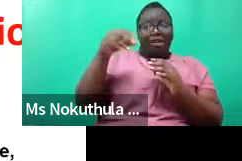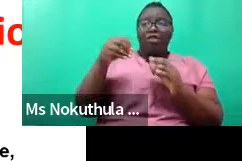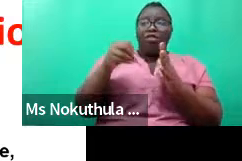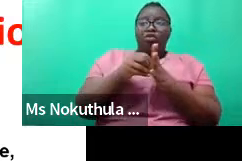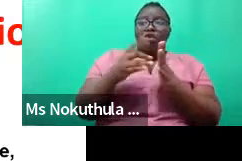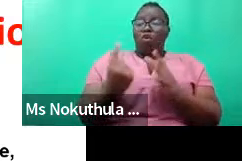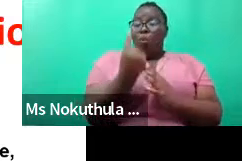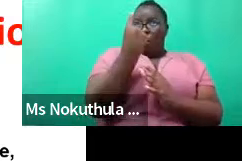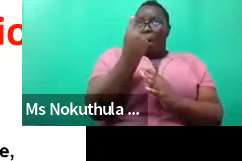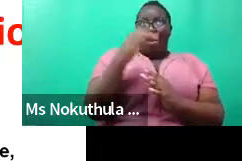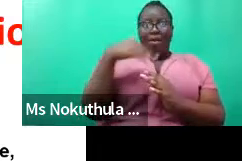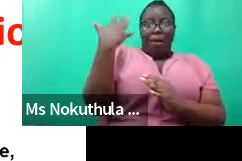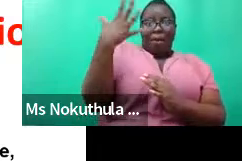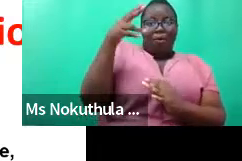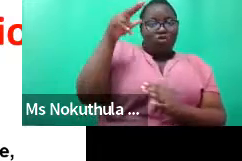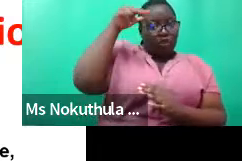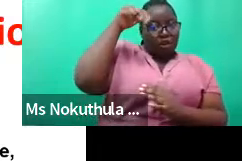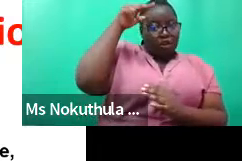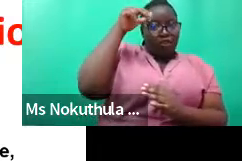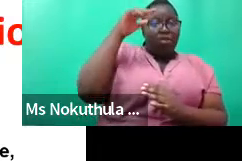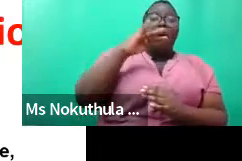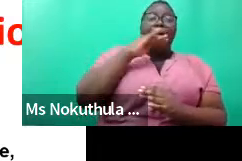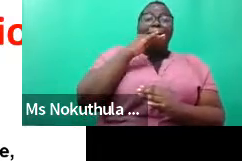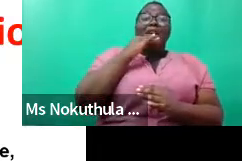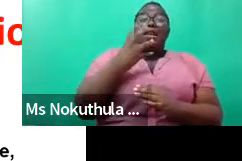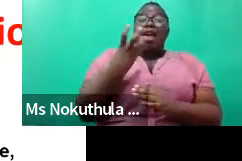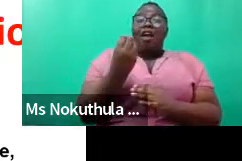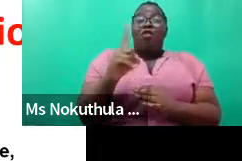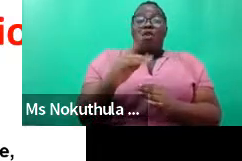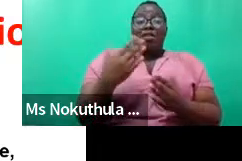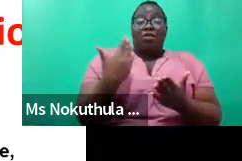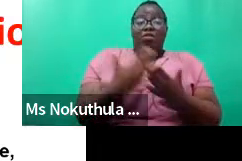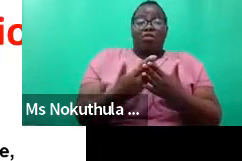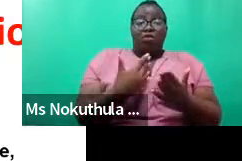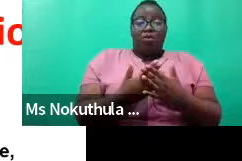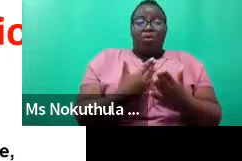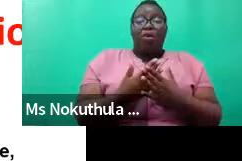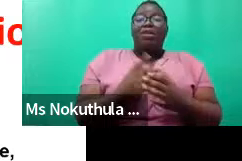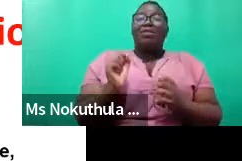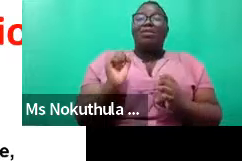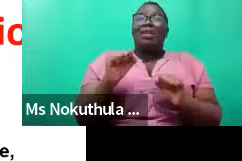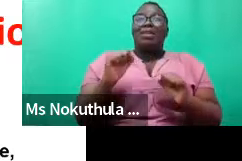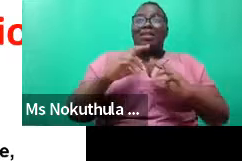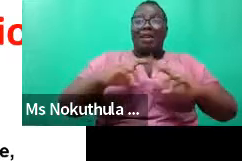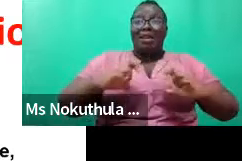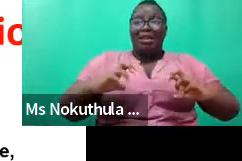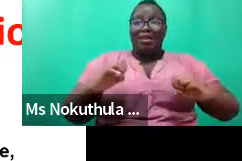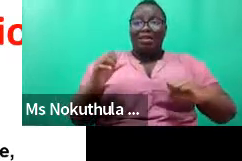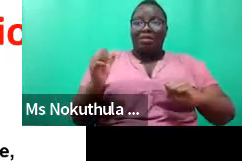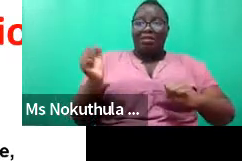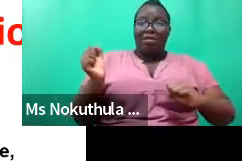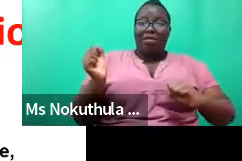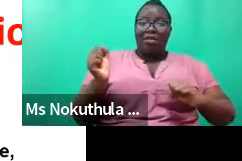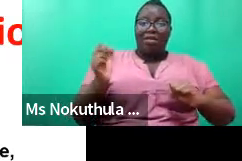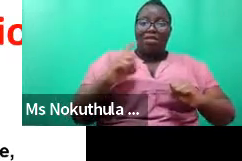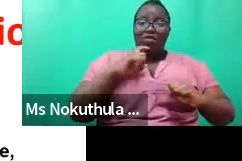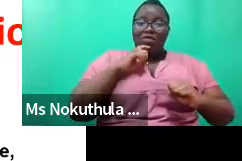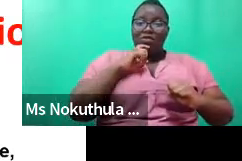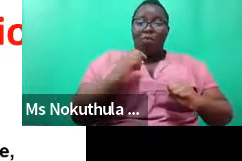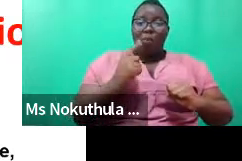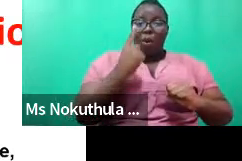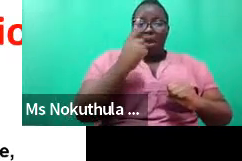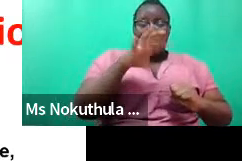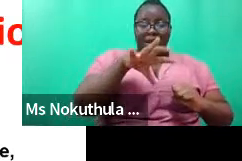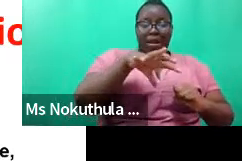postgraduate. So there could be the possibility that the research recruited from one campuses. So